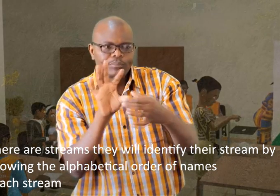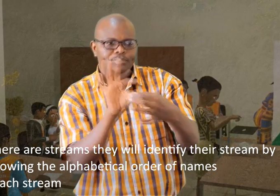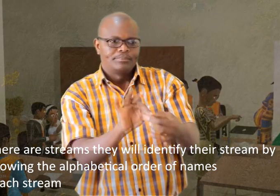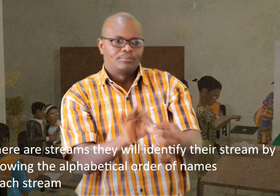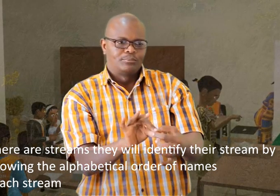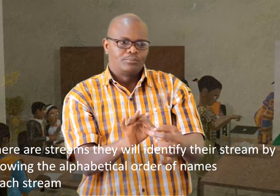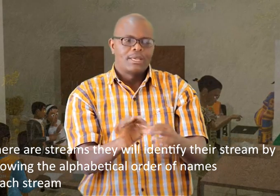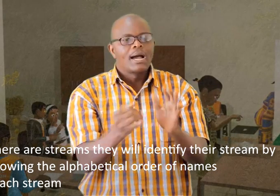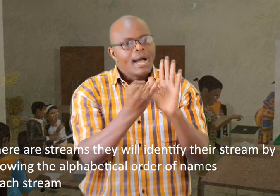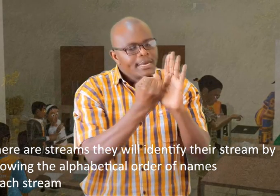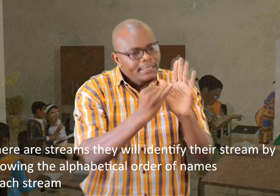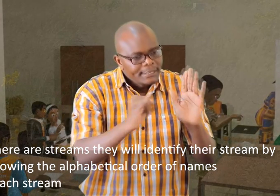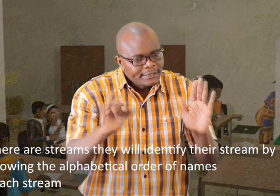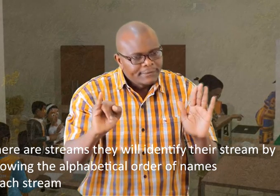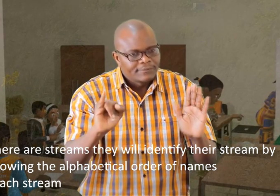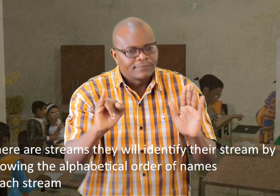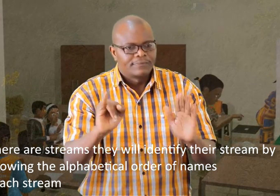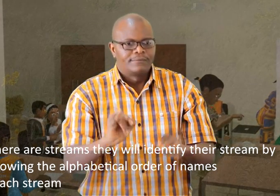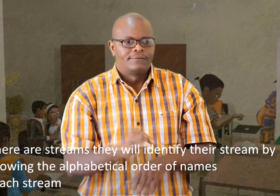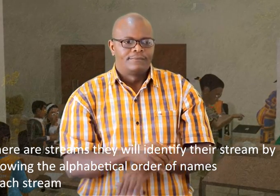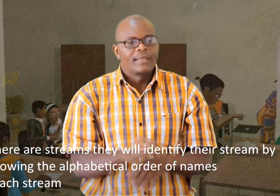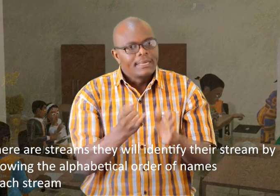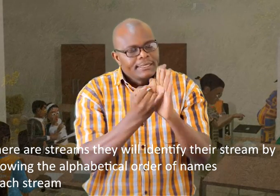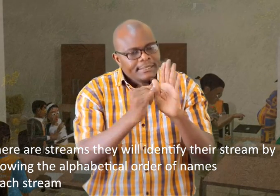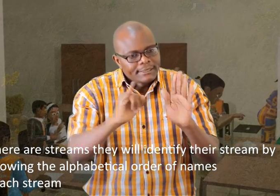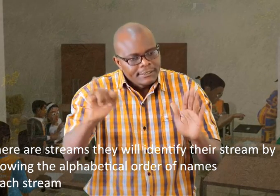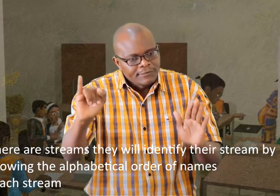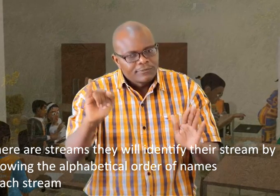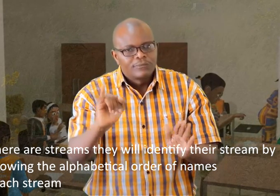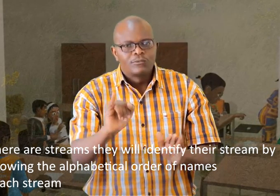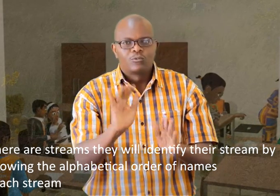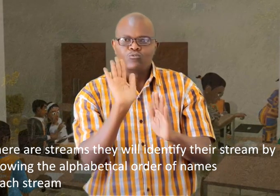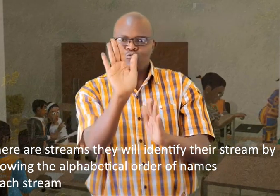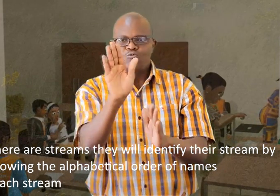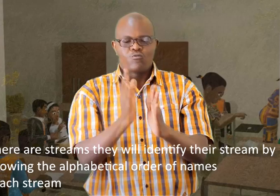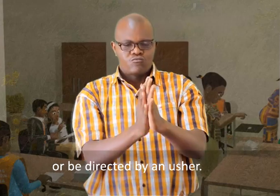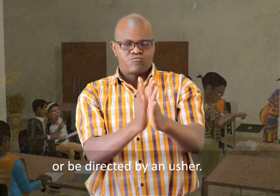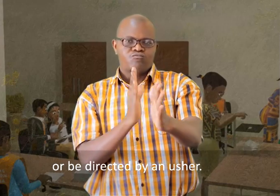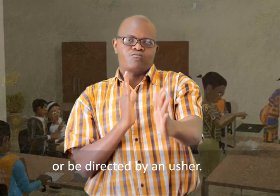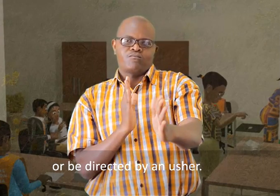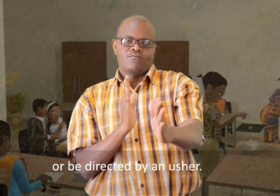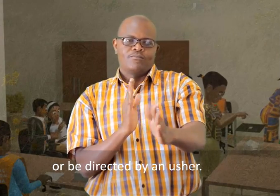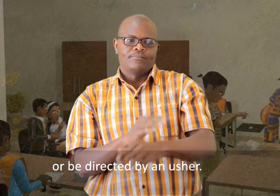the alphabetical order of names in each stream or be directed by an usher.